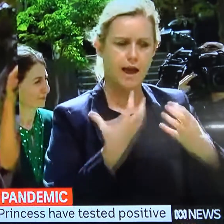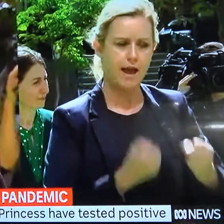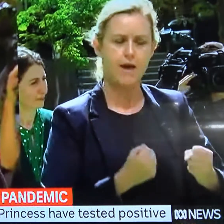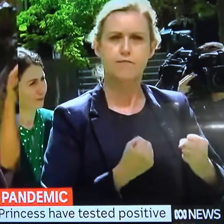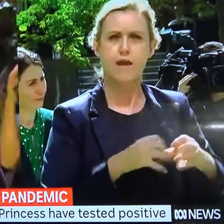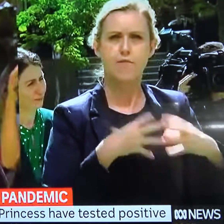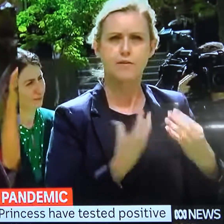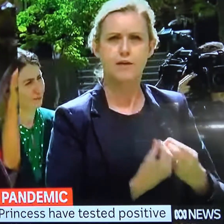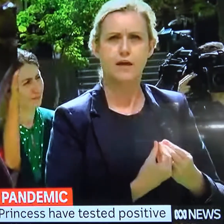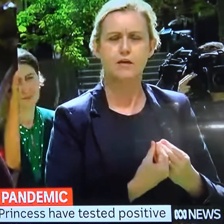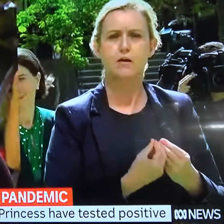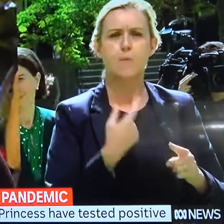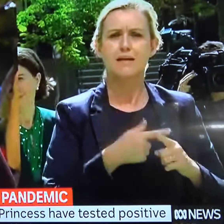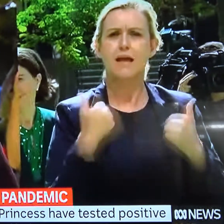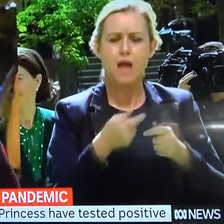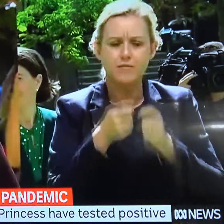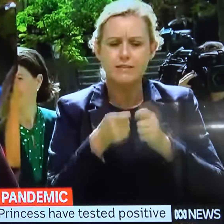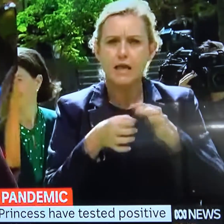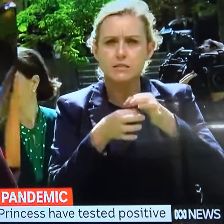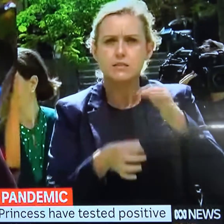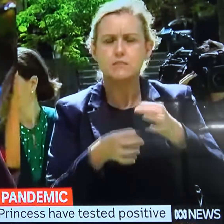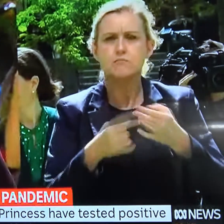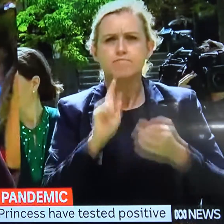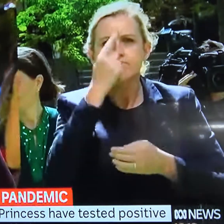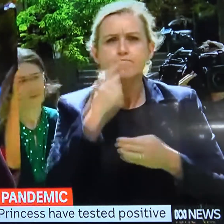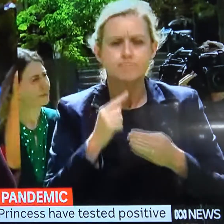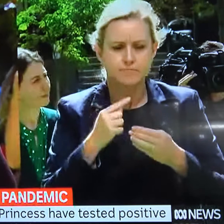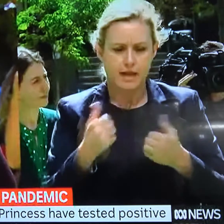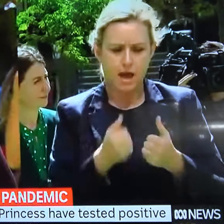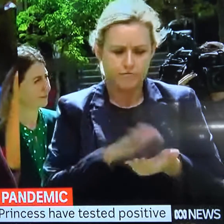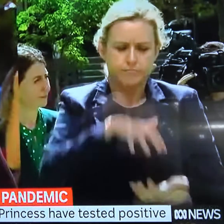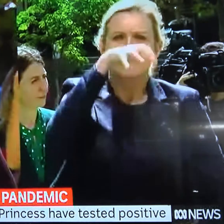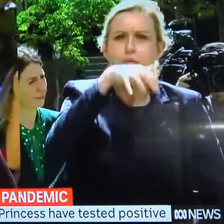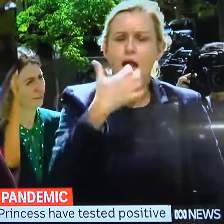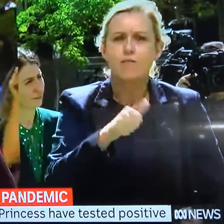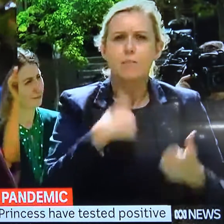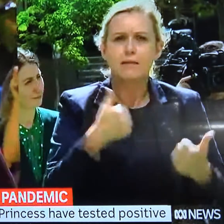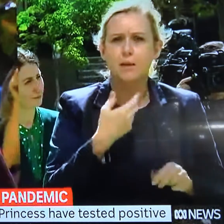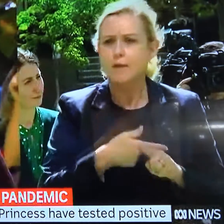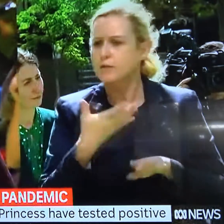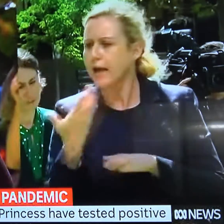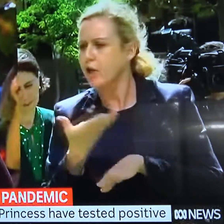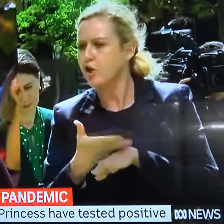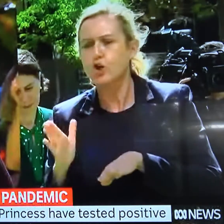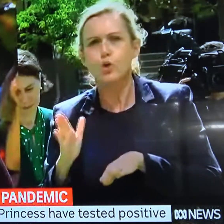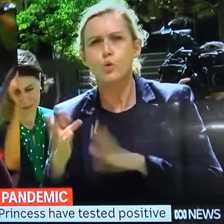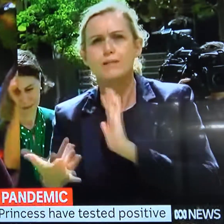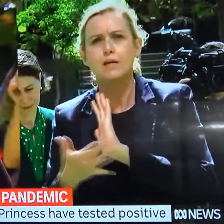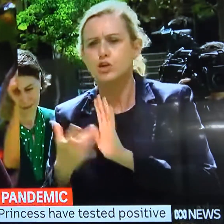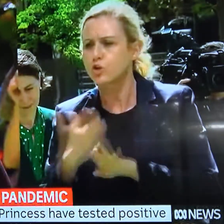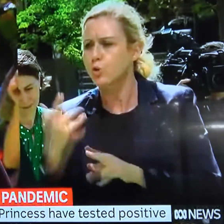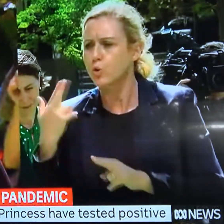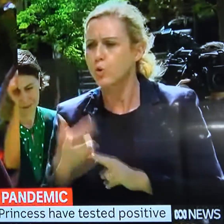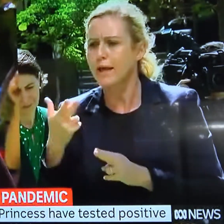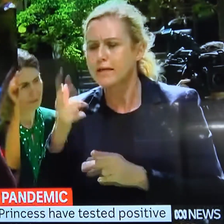relates to having supplies of testing kits and using new innovative testing kits that allow us to do the testing